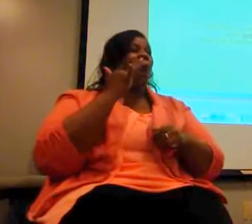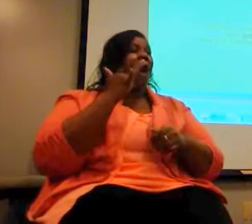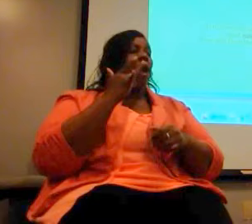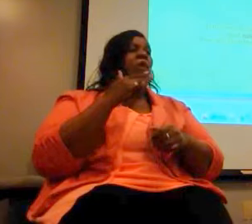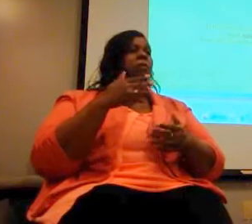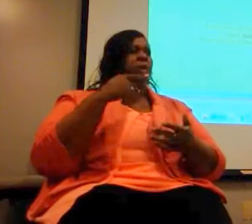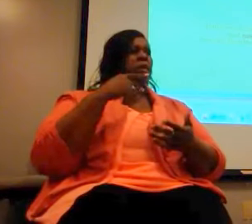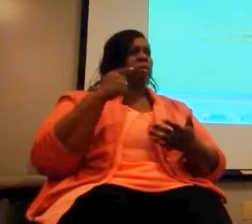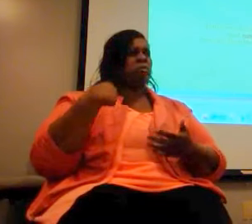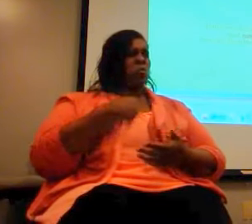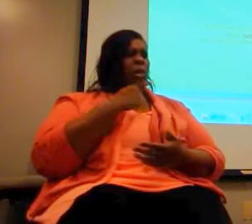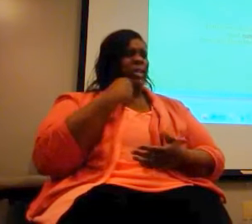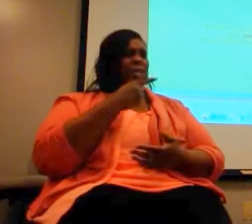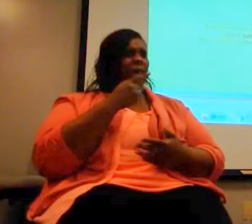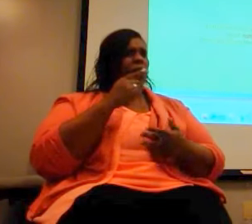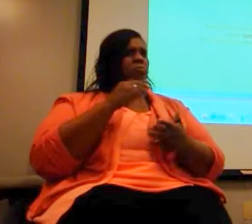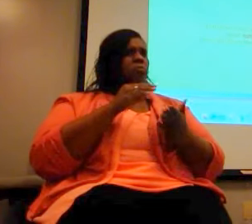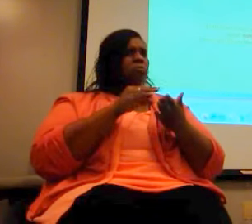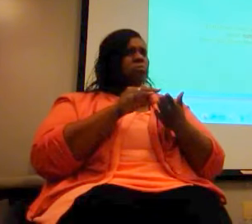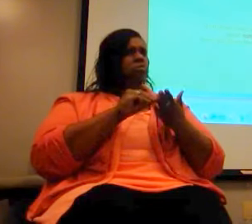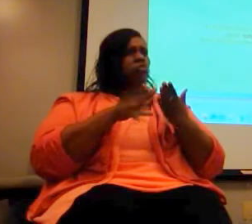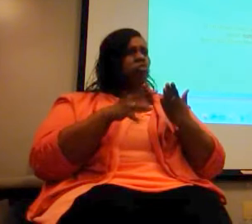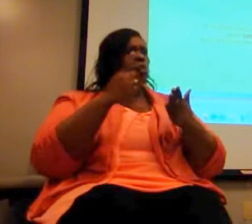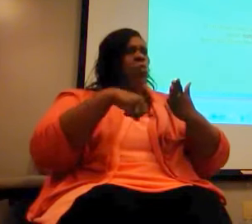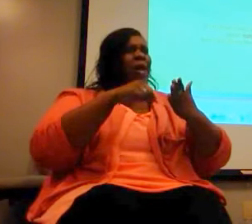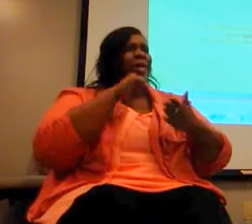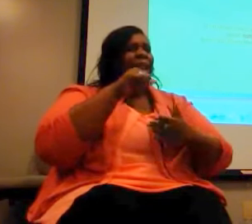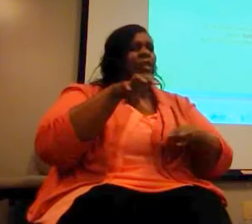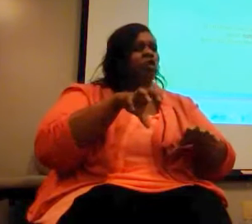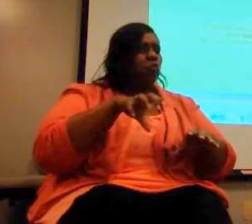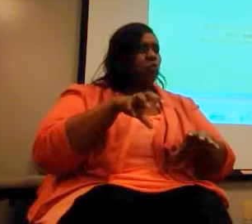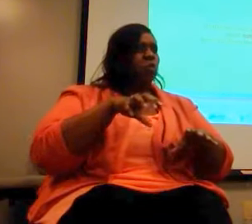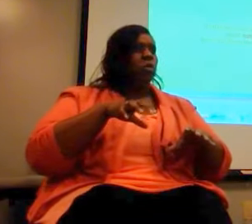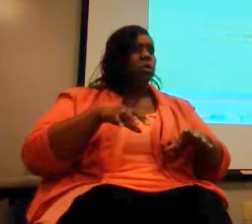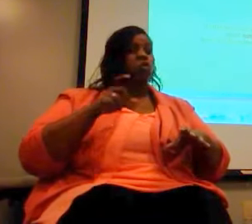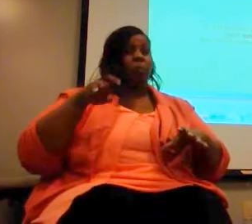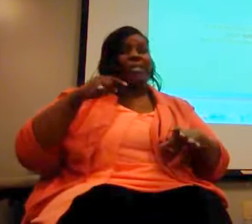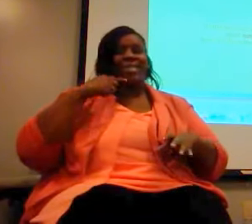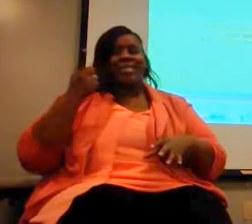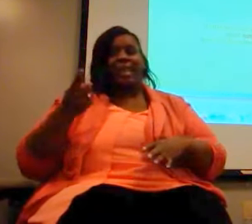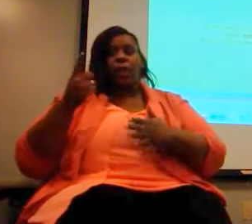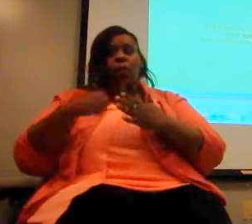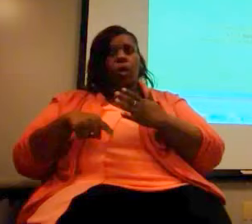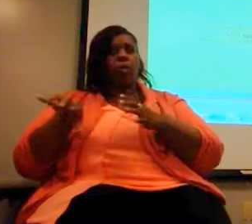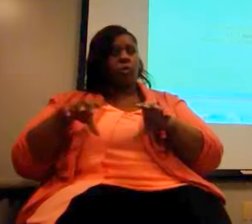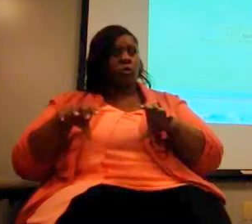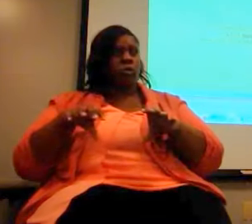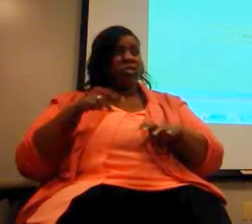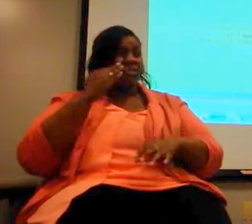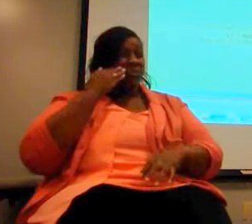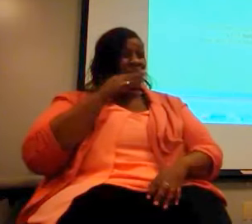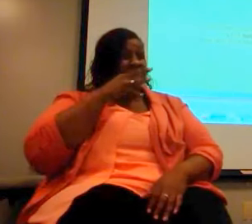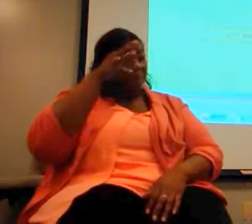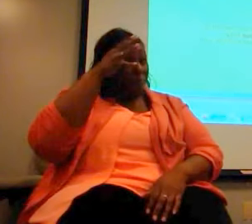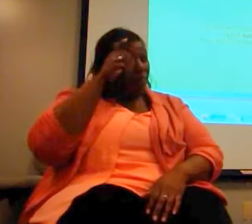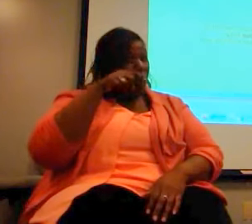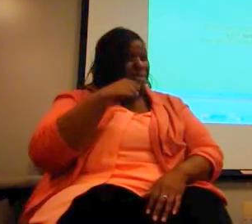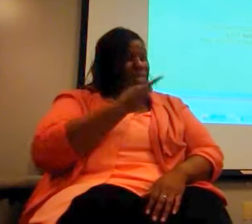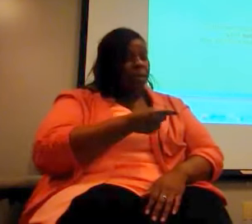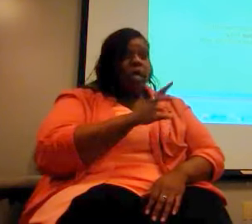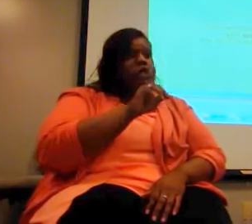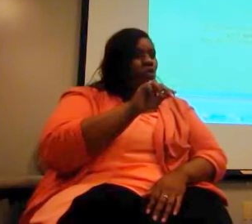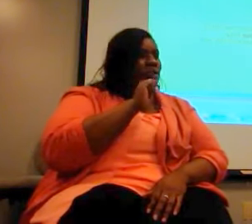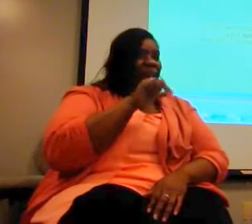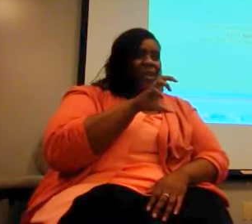not to do, how will they know what to do? Think about it. How many times do we all as parents and as human beings say, don't